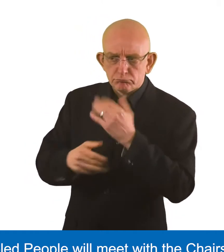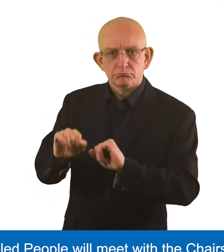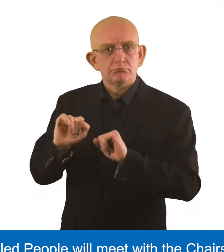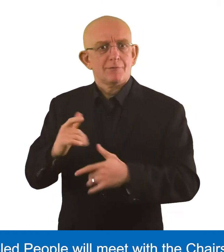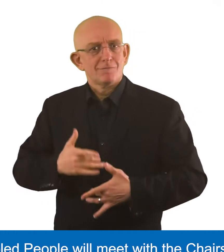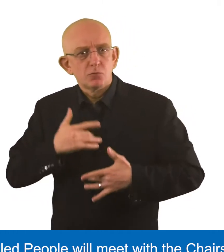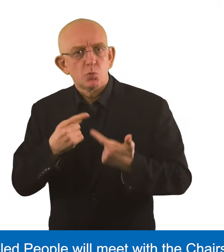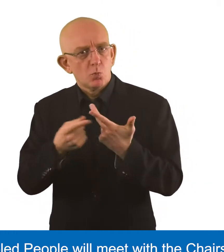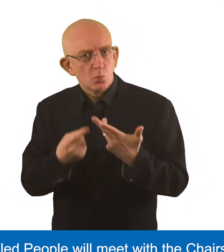of each group.